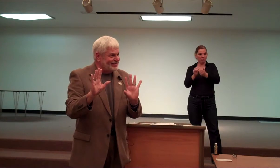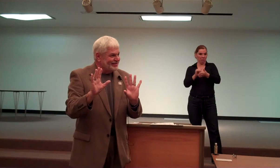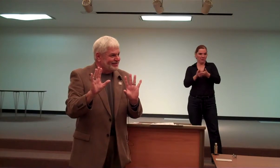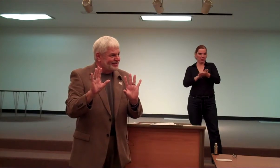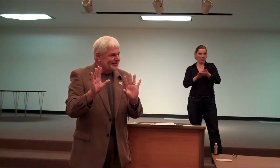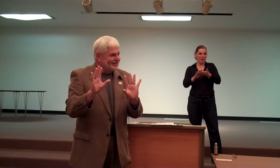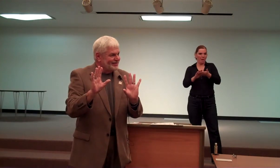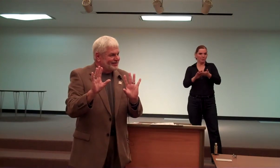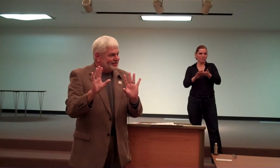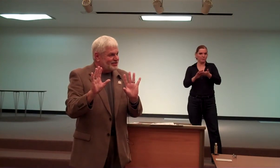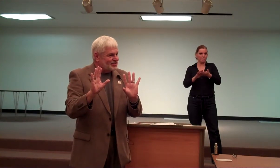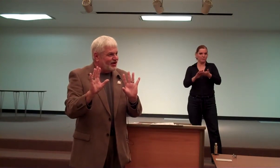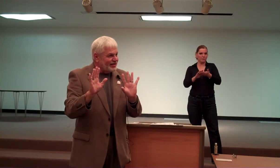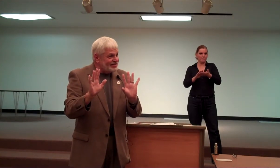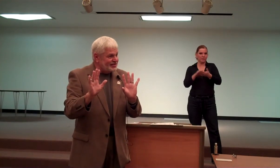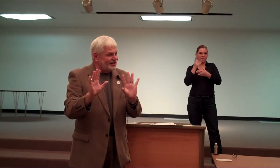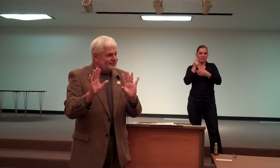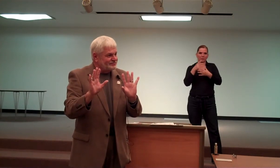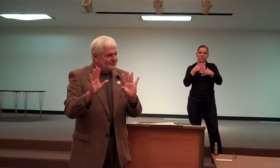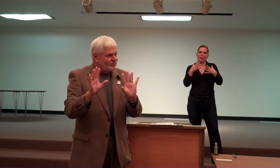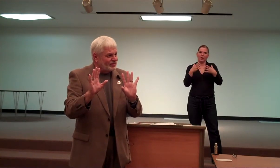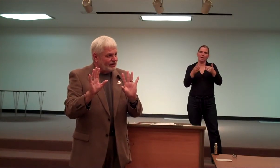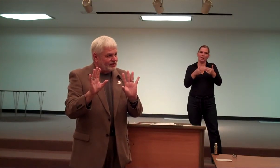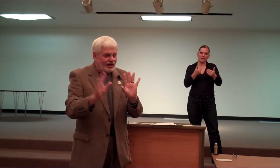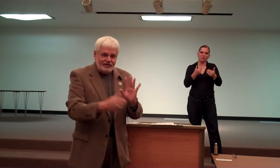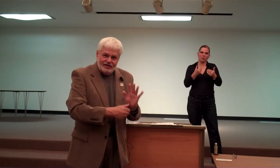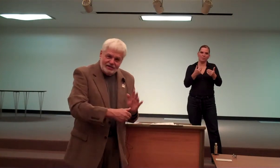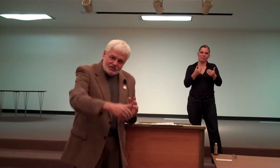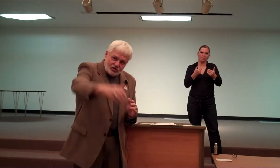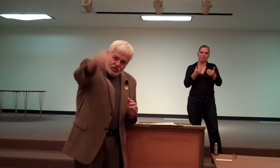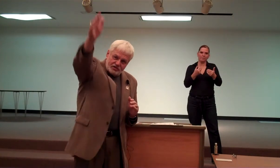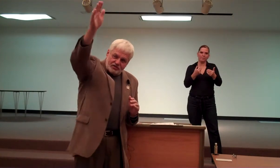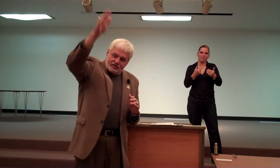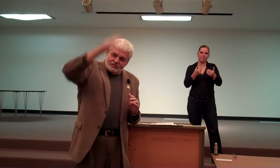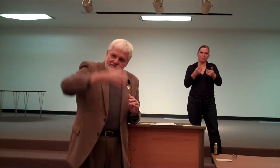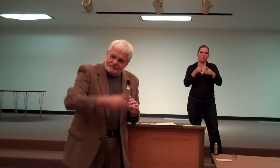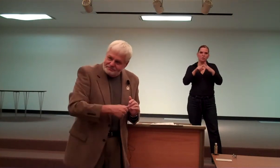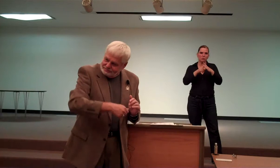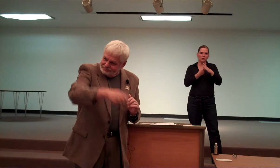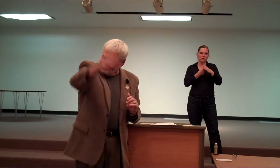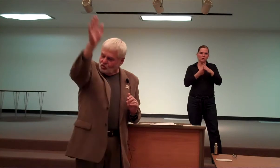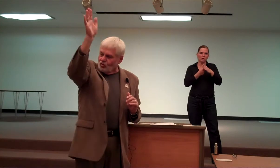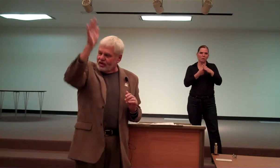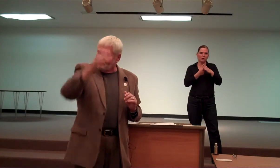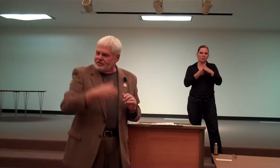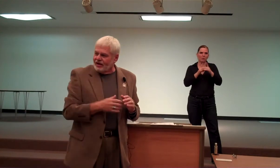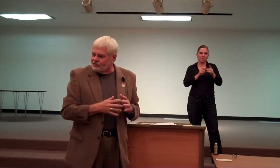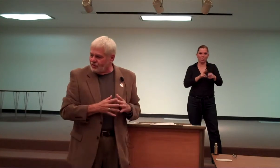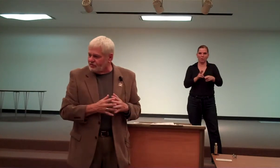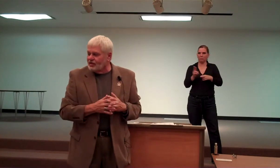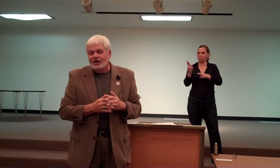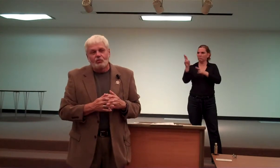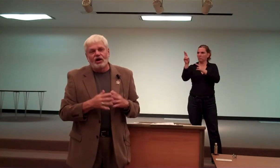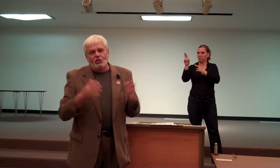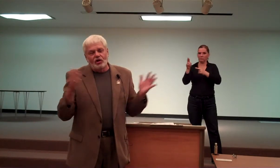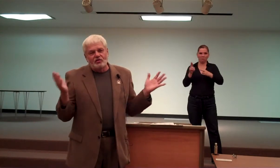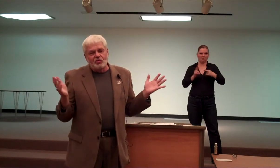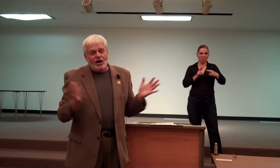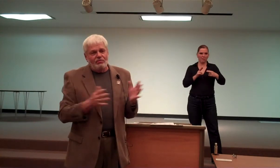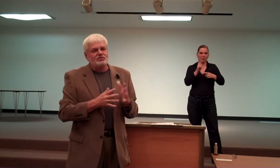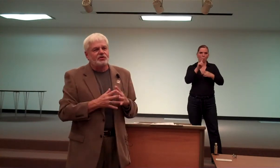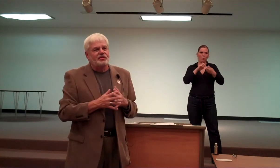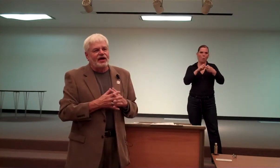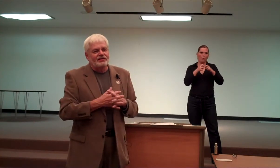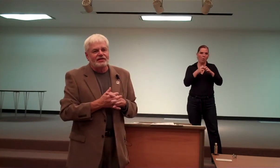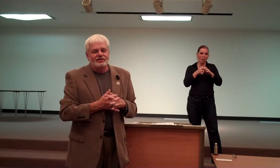thing. Because it's a lot easier. Okay? So we start going up and down the river. Well, one of